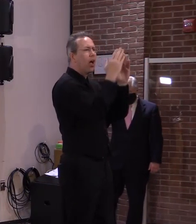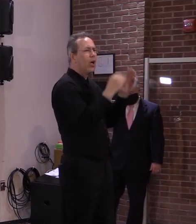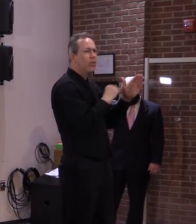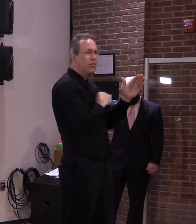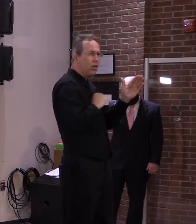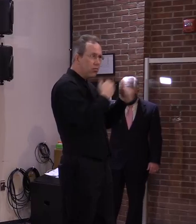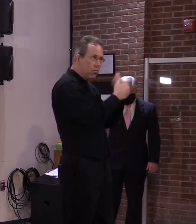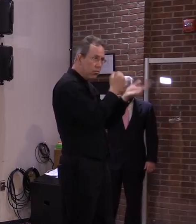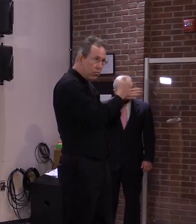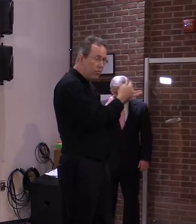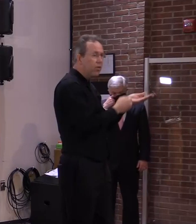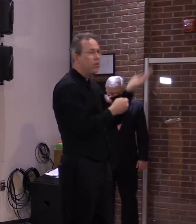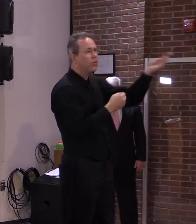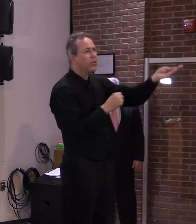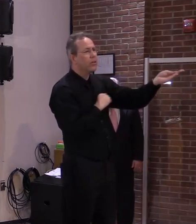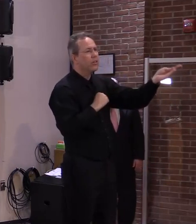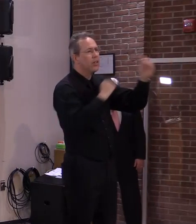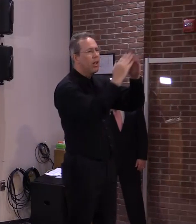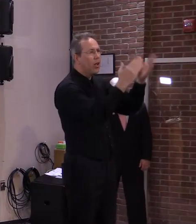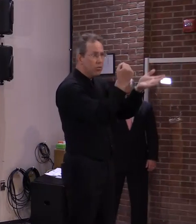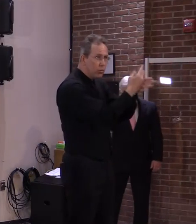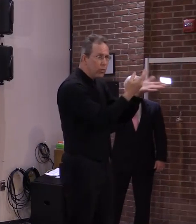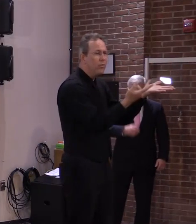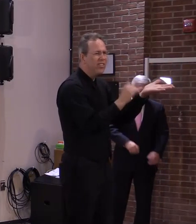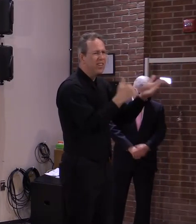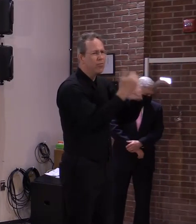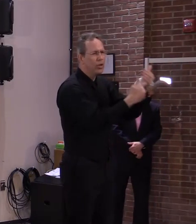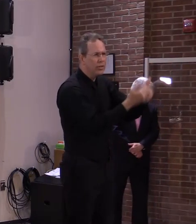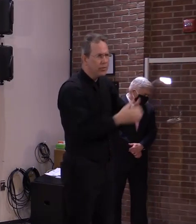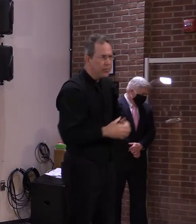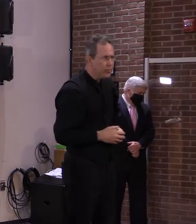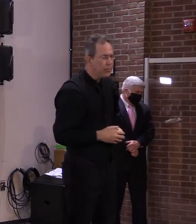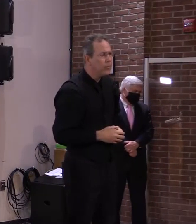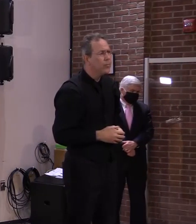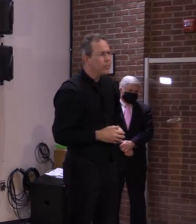forward and continue this debate in the next